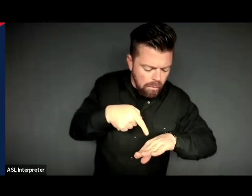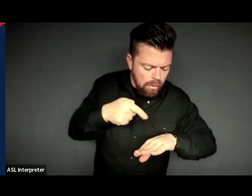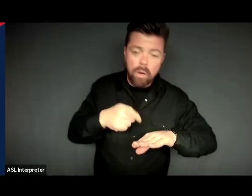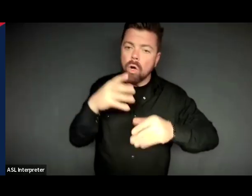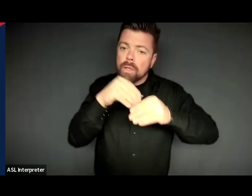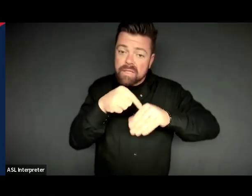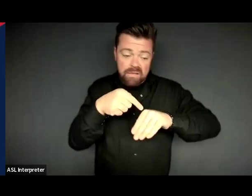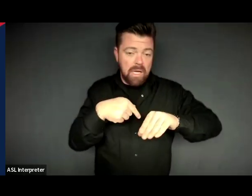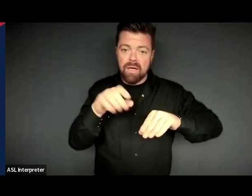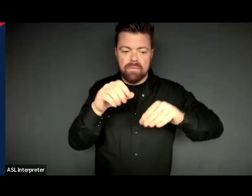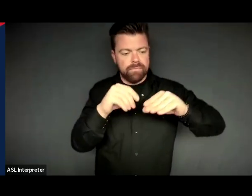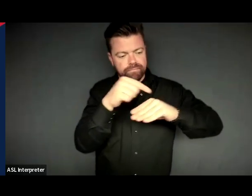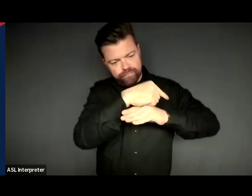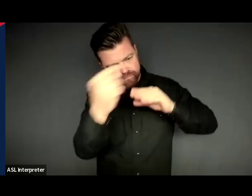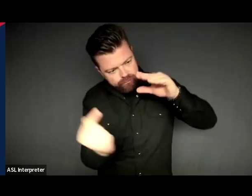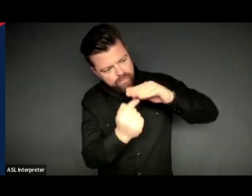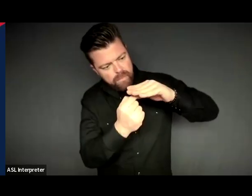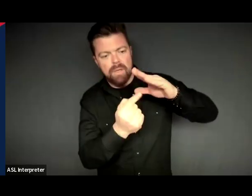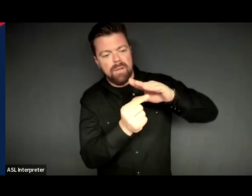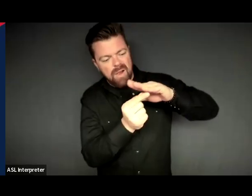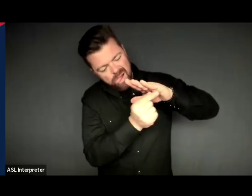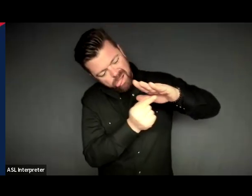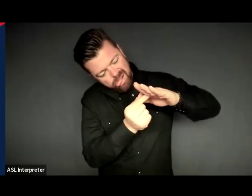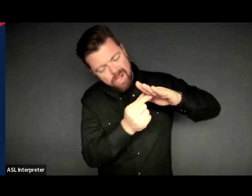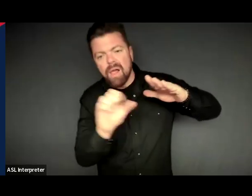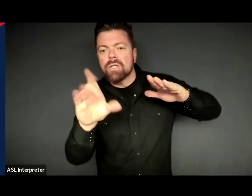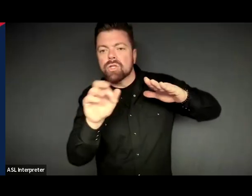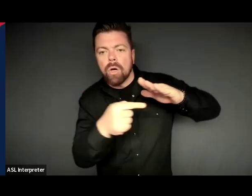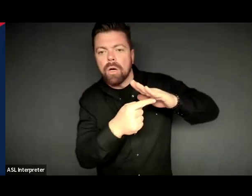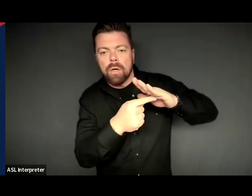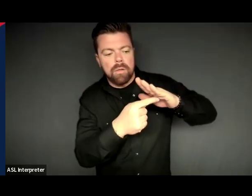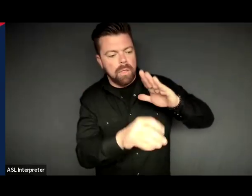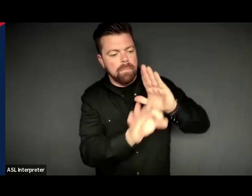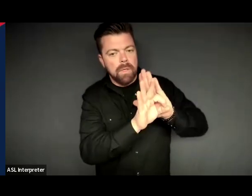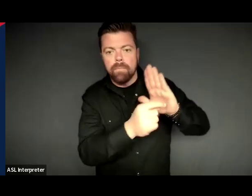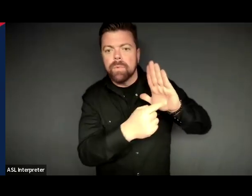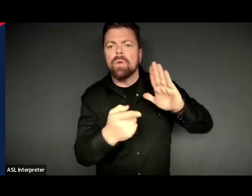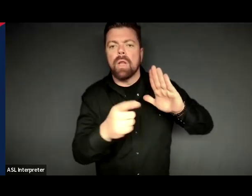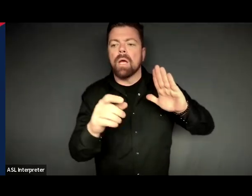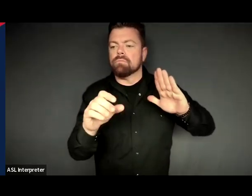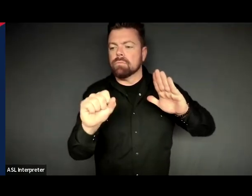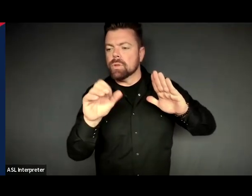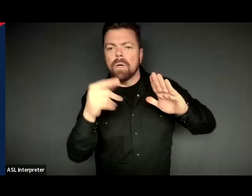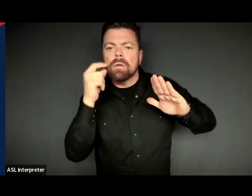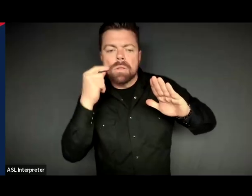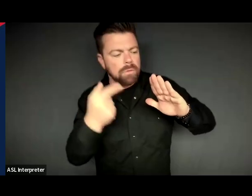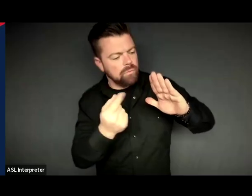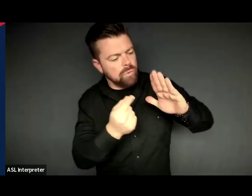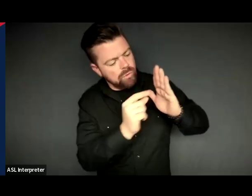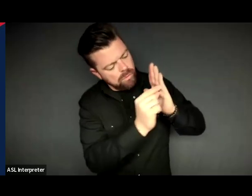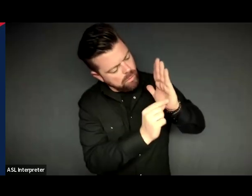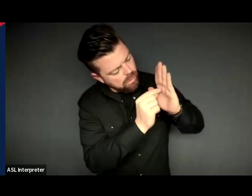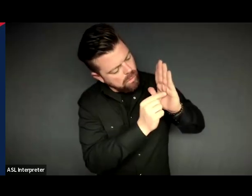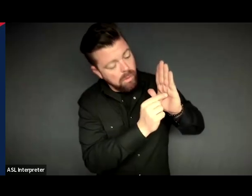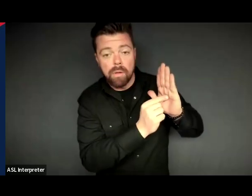that scar. And so, what can you put on that scar tissue? And what you want to do